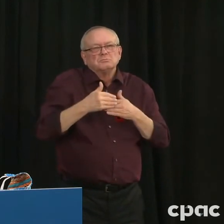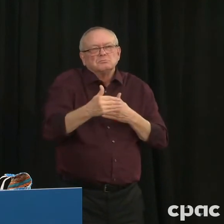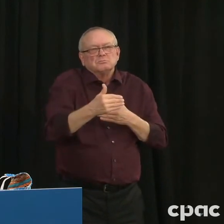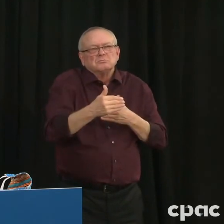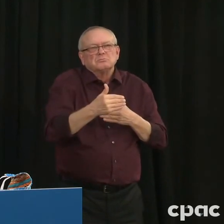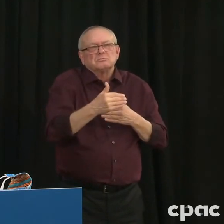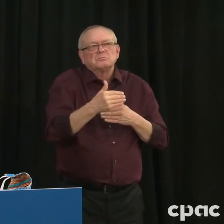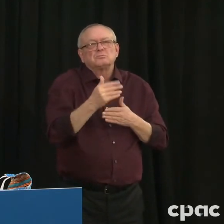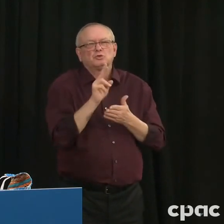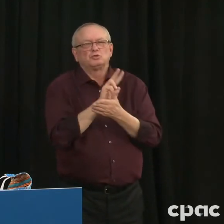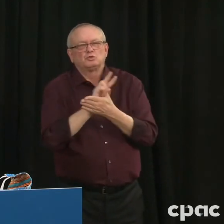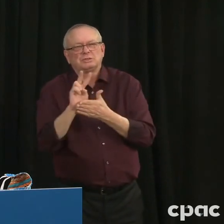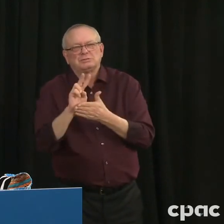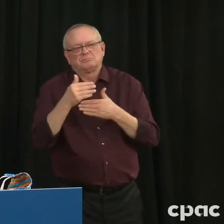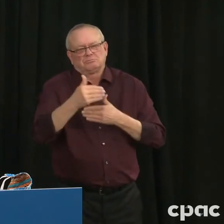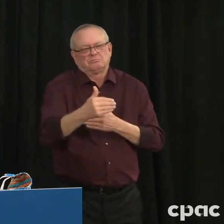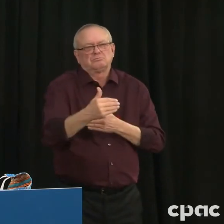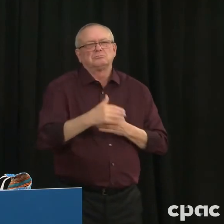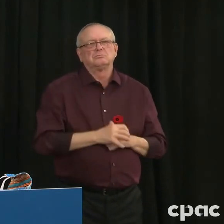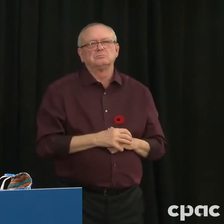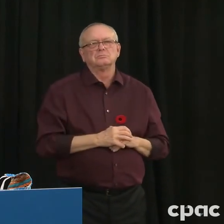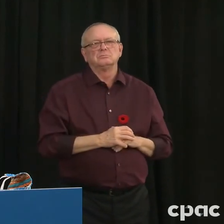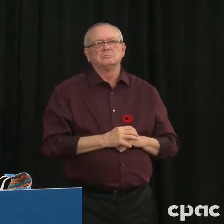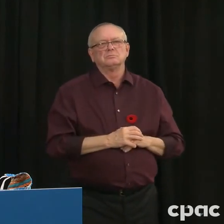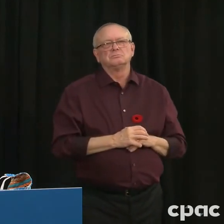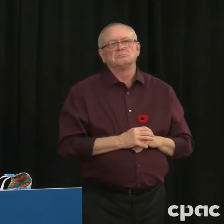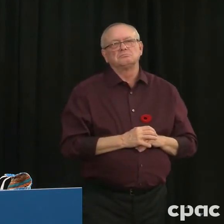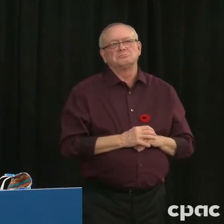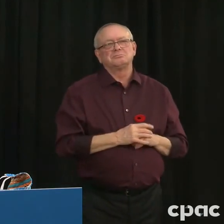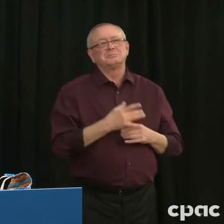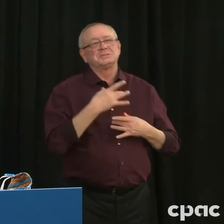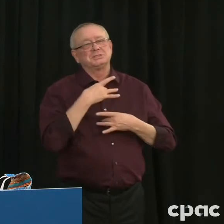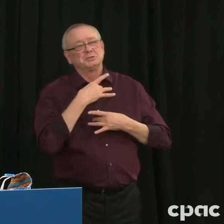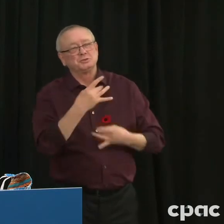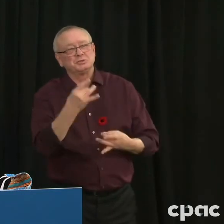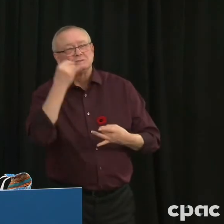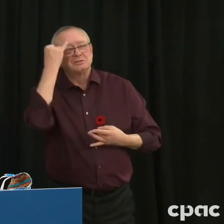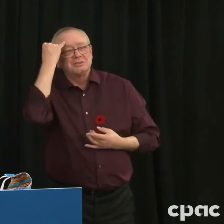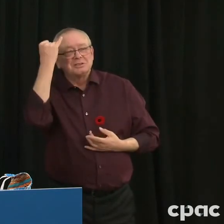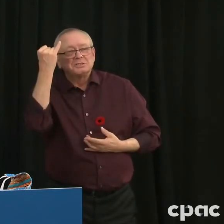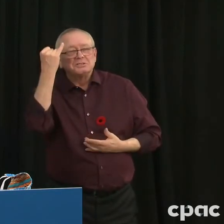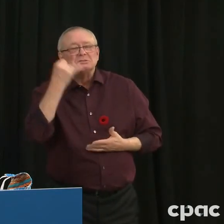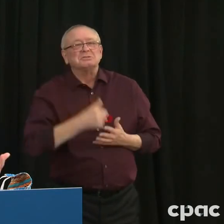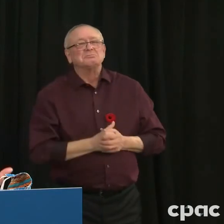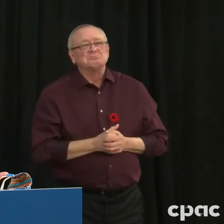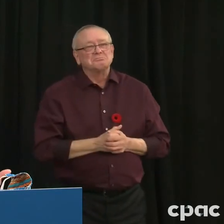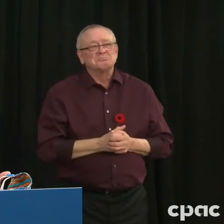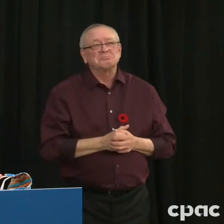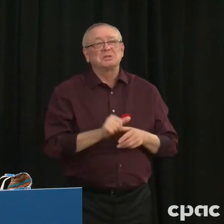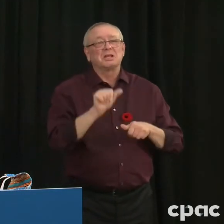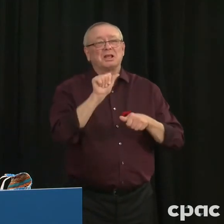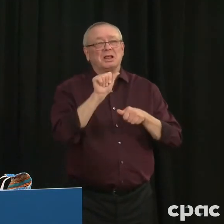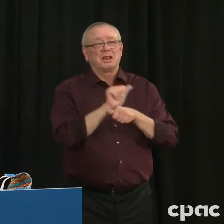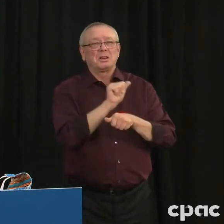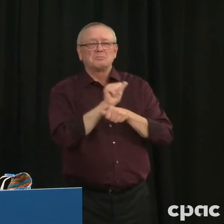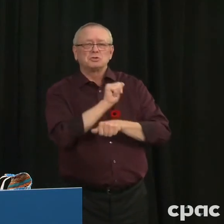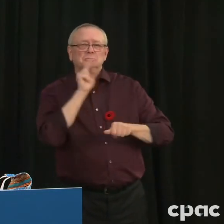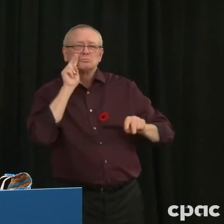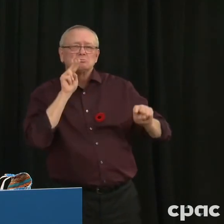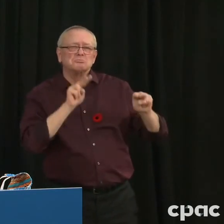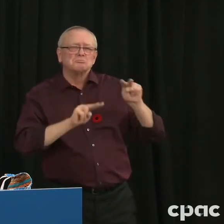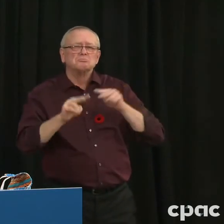idea. As I've said before, when we're looking at all of our options, we know that there is no one perfect way to manage